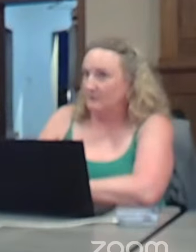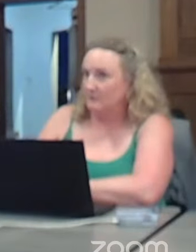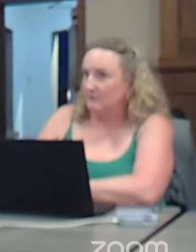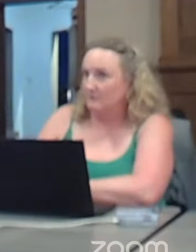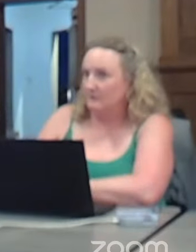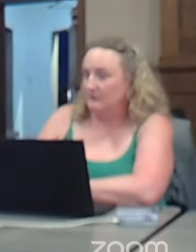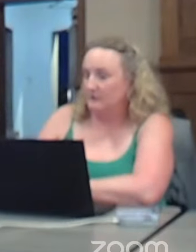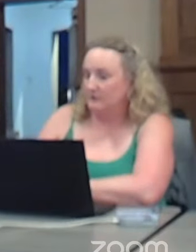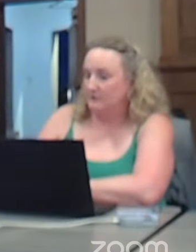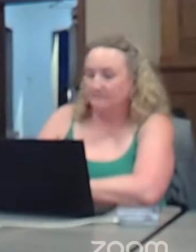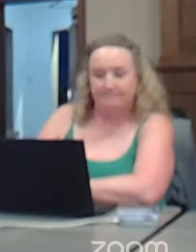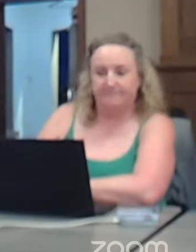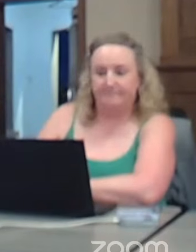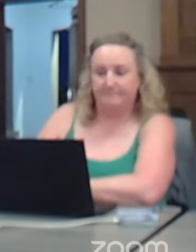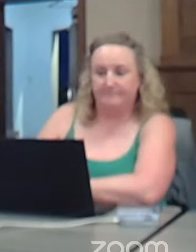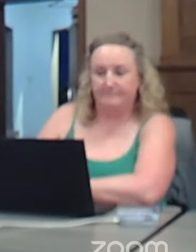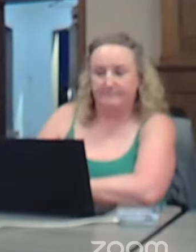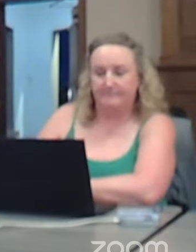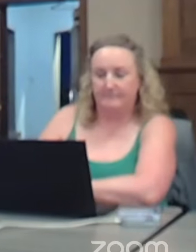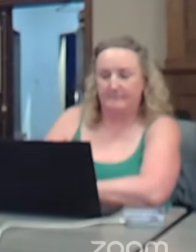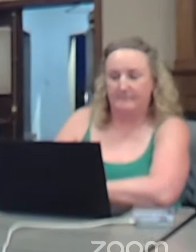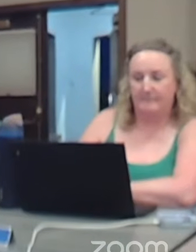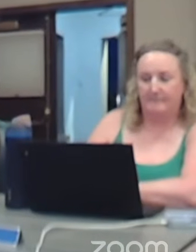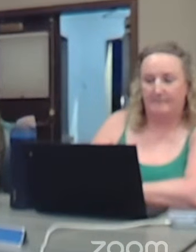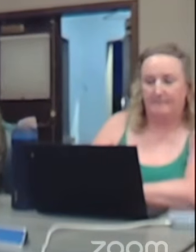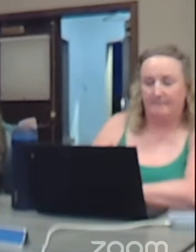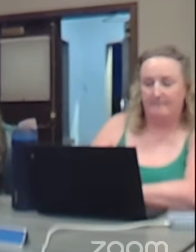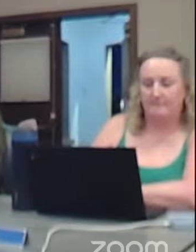send that to you, Secretary Treasurer.